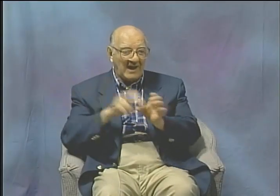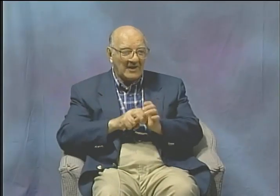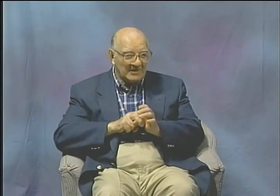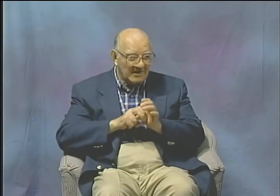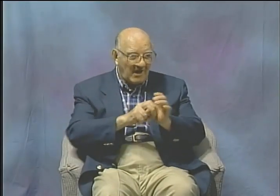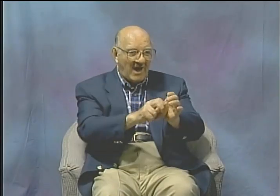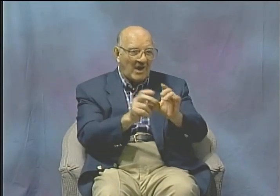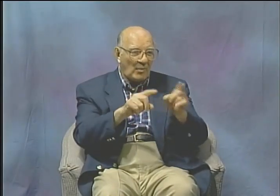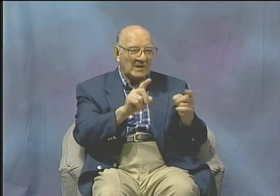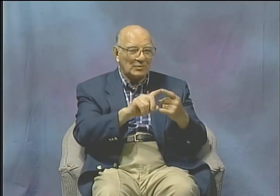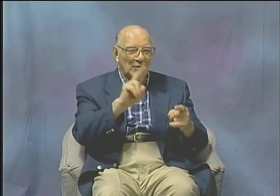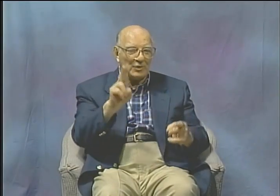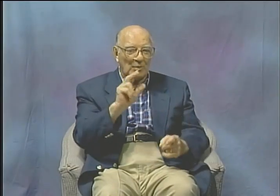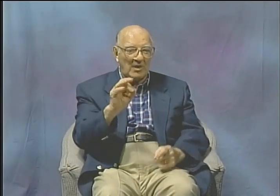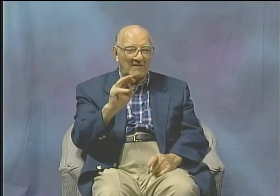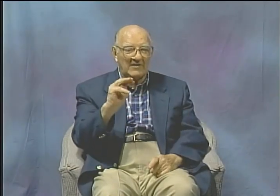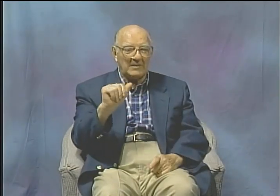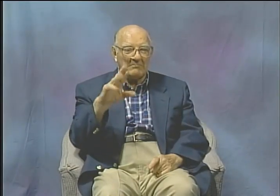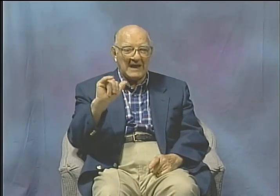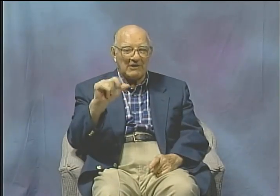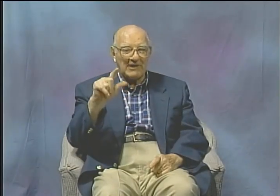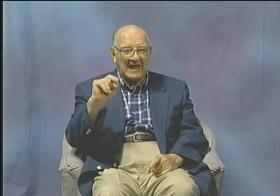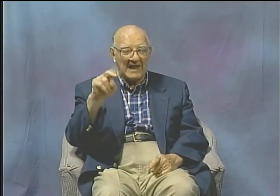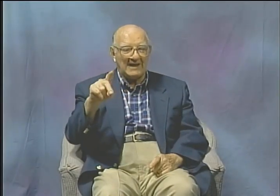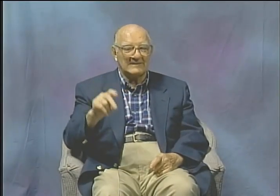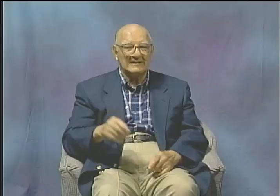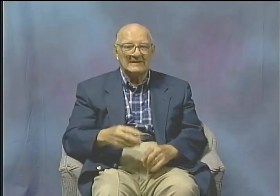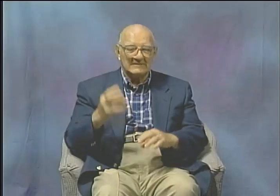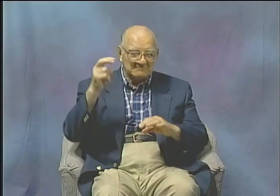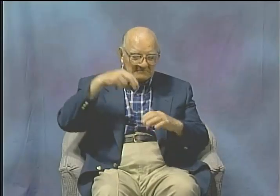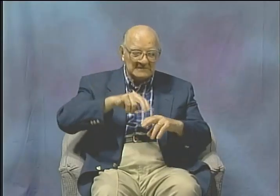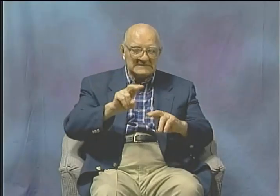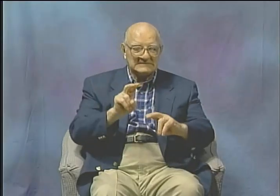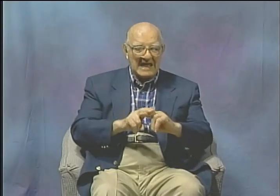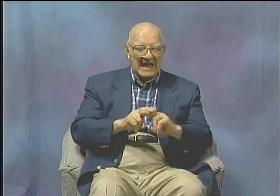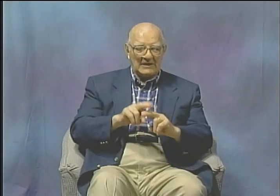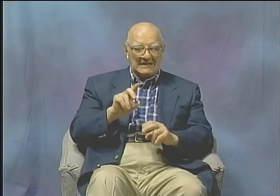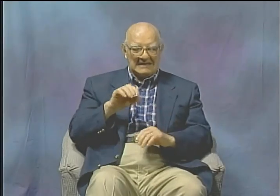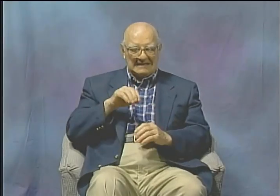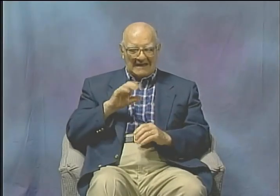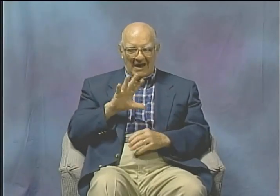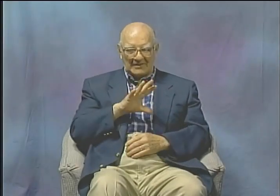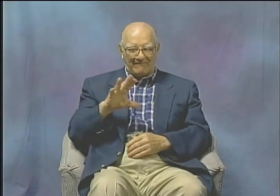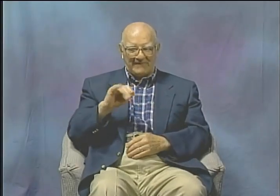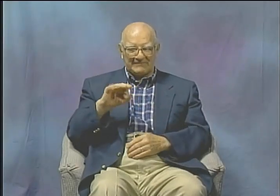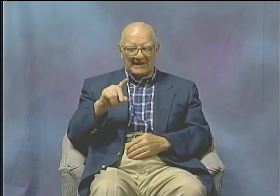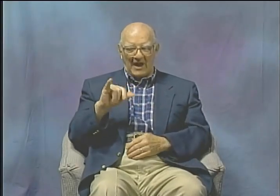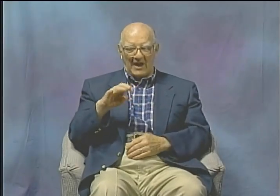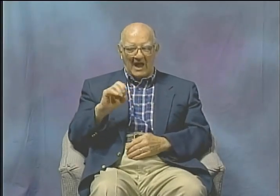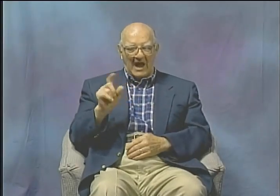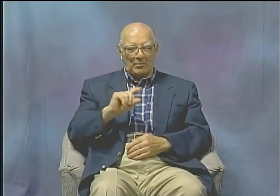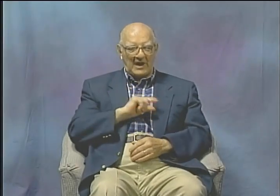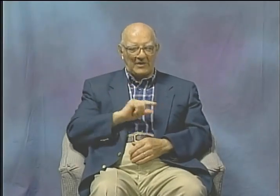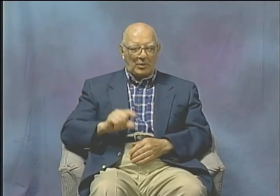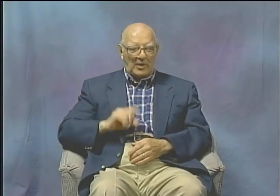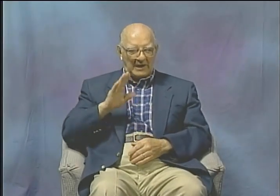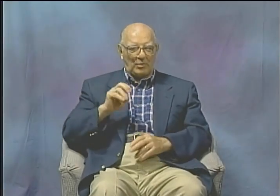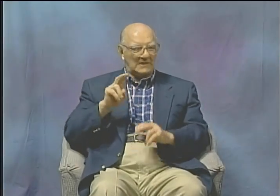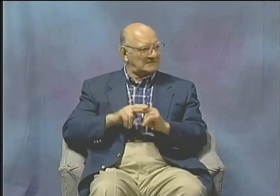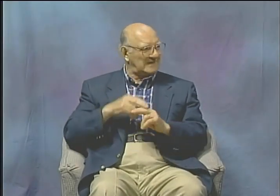in the car, went to U of Maryland. Sat on the 50-yard line where the Queen was sitting